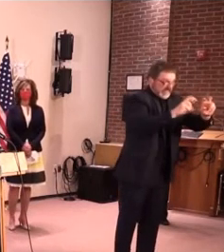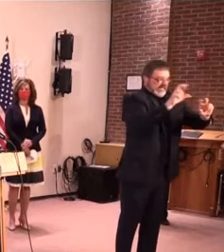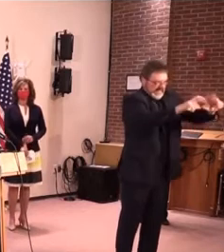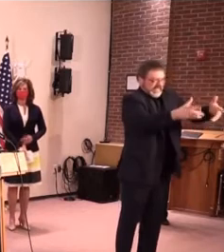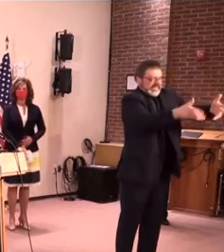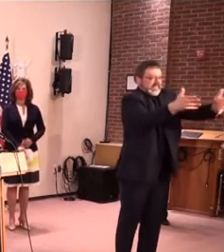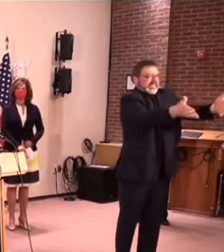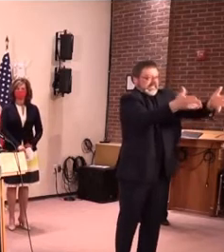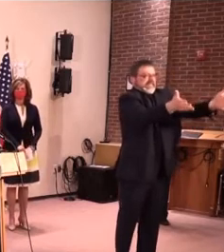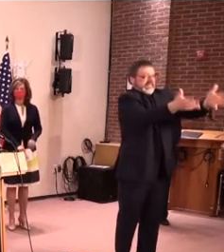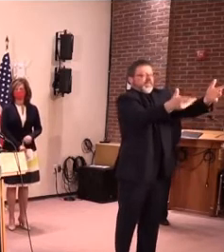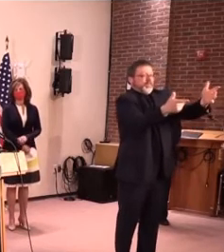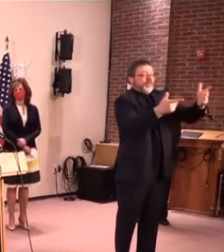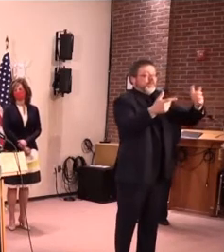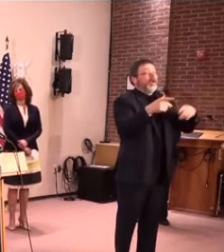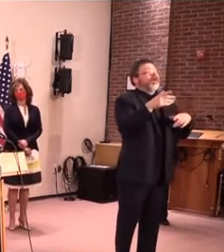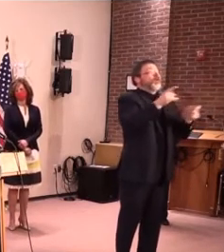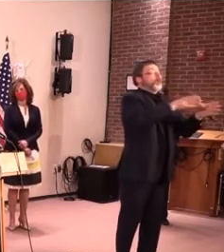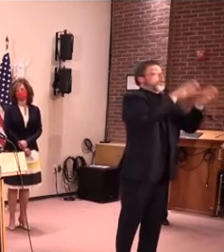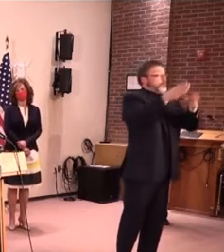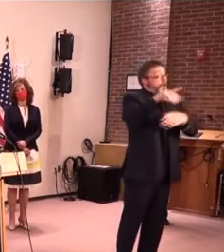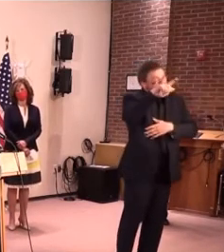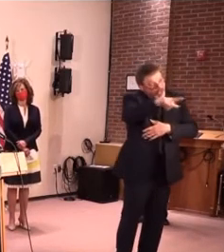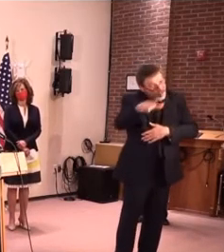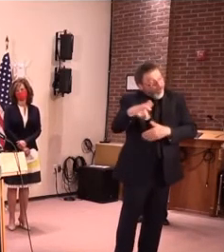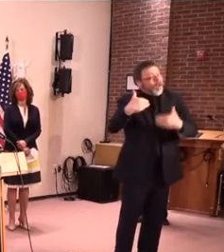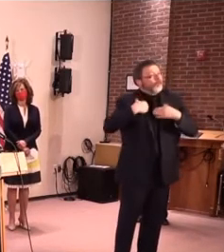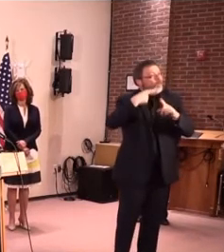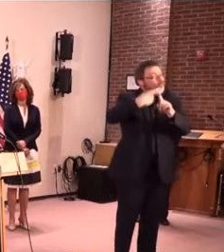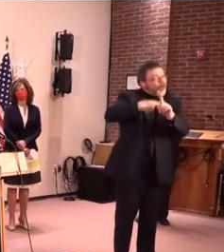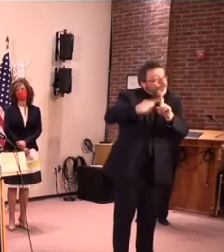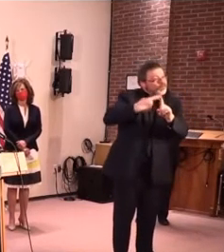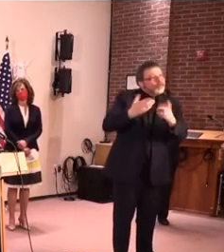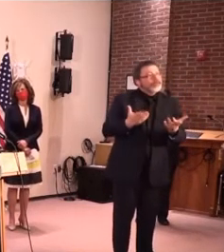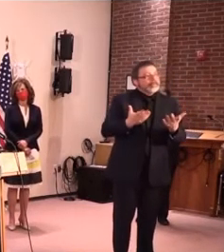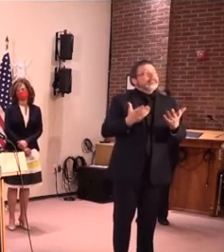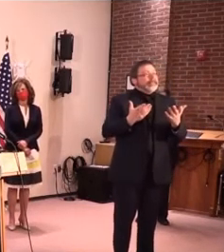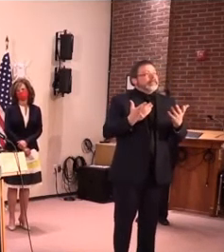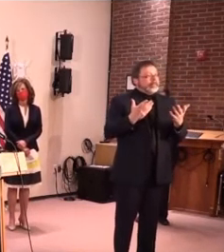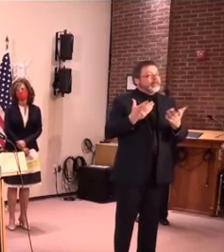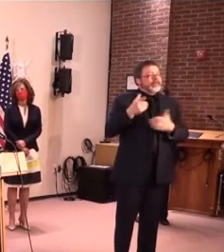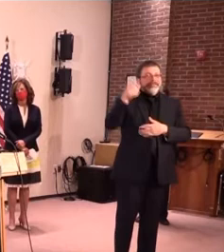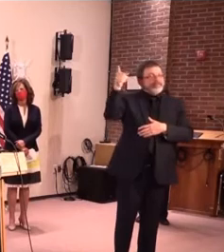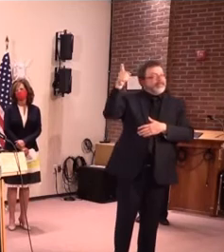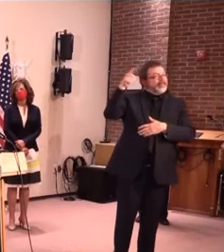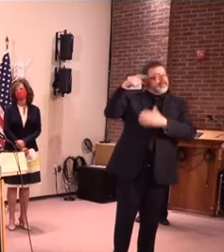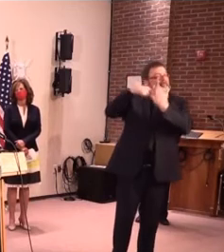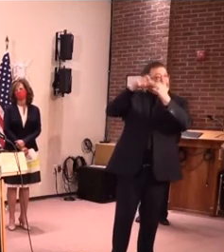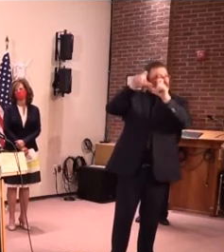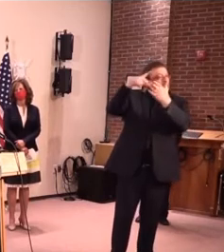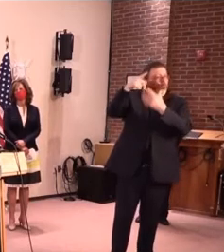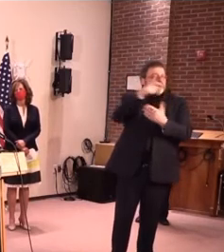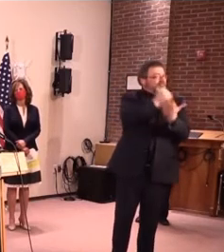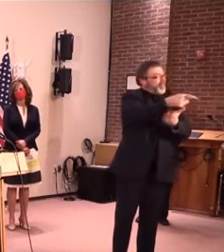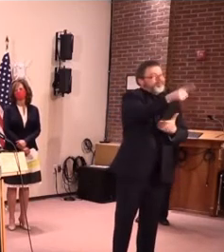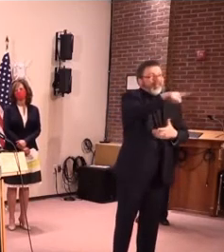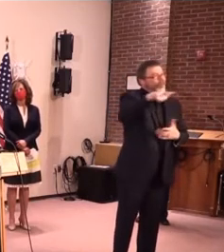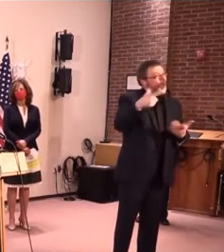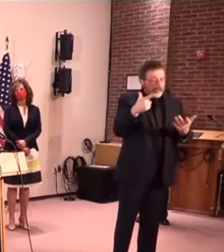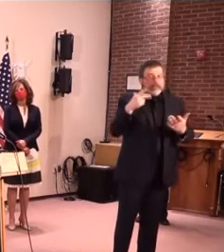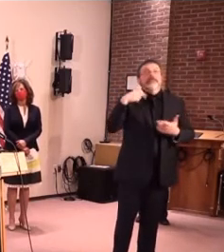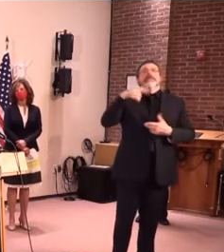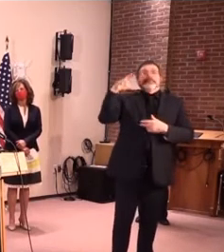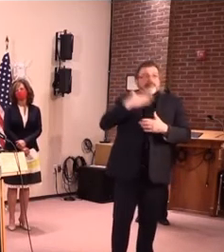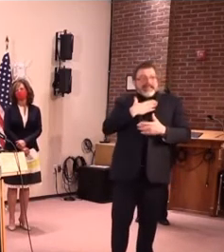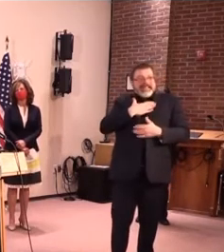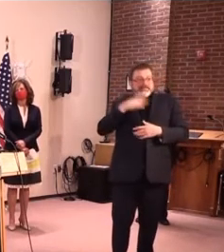landlords and tenants who are not PPP eligible and who are in danger of default or homelessness. In short, where we saw a program or funding